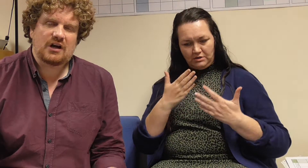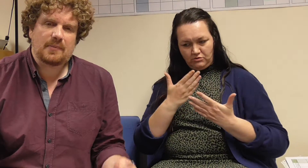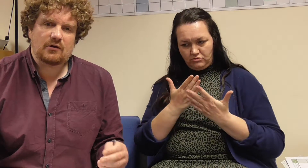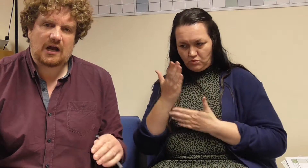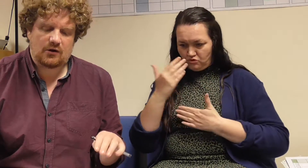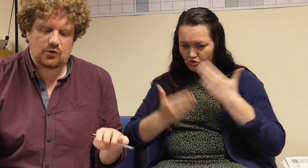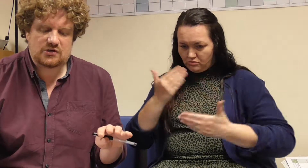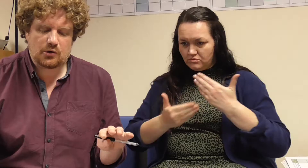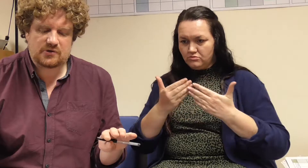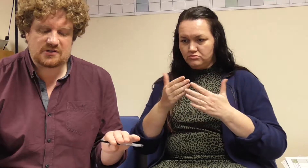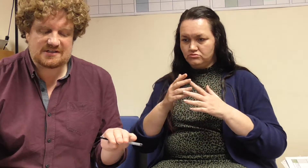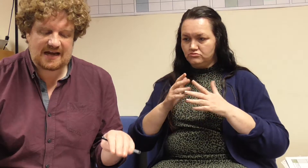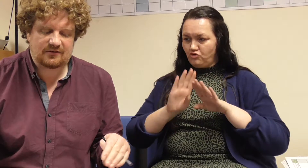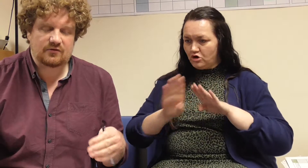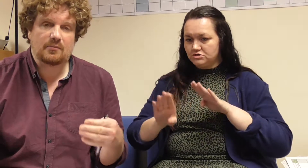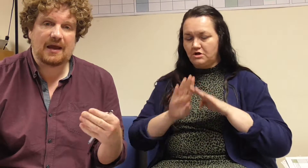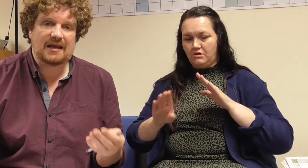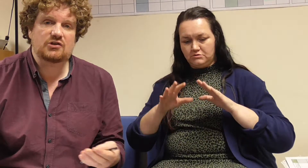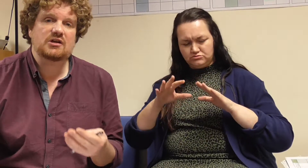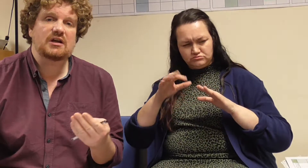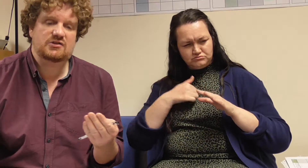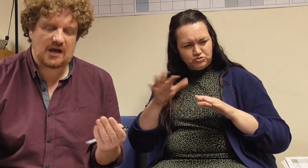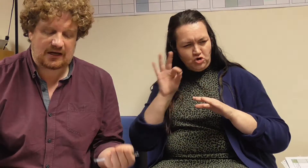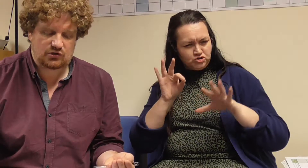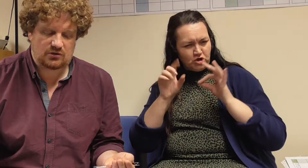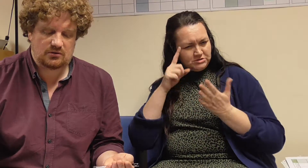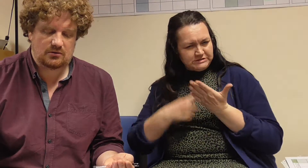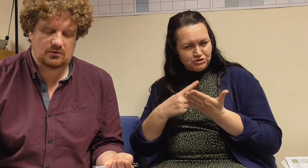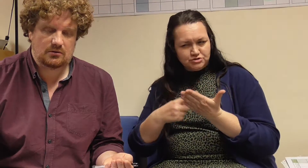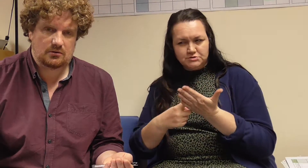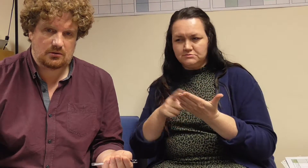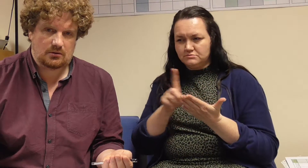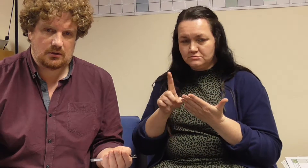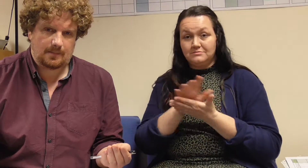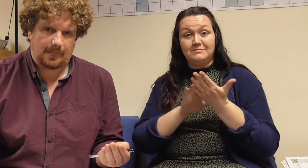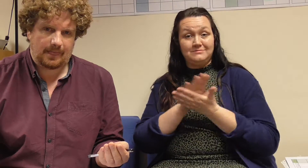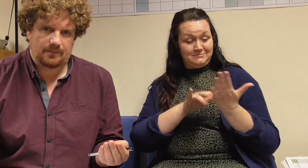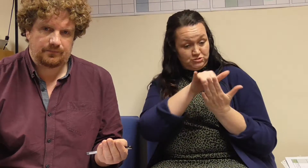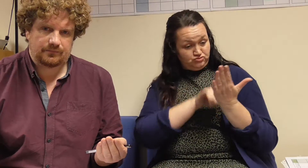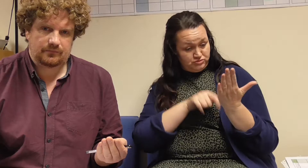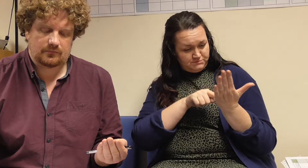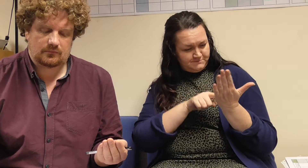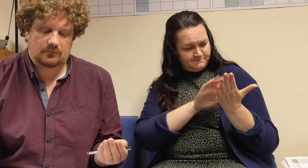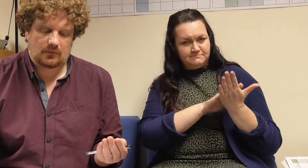It's really about how you interpreted the text from the page into action.